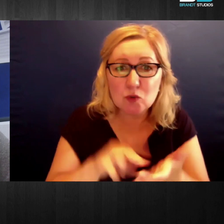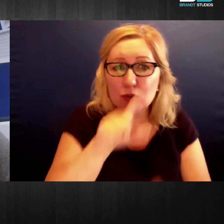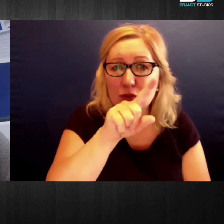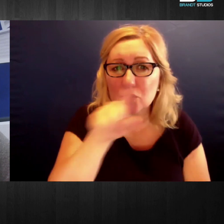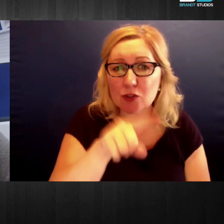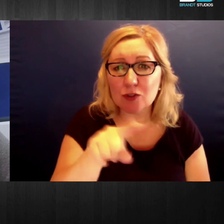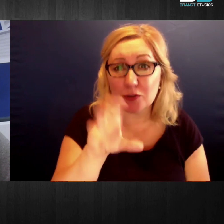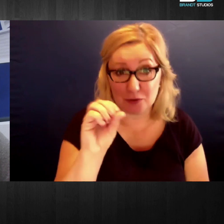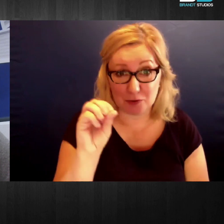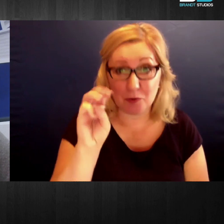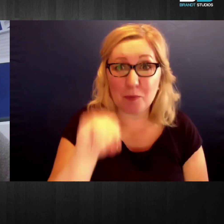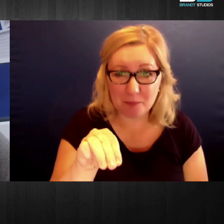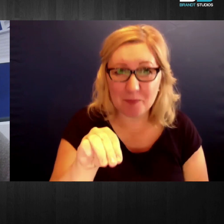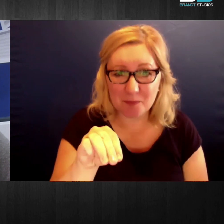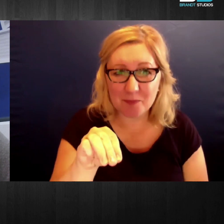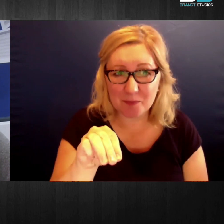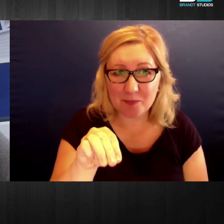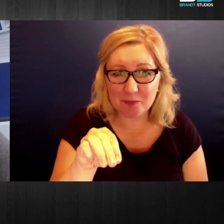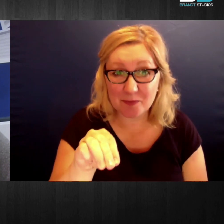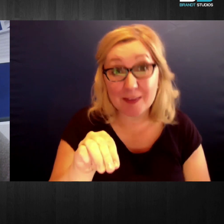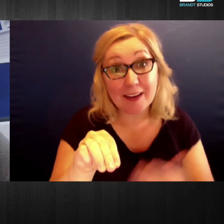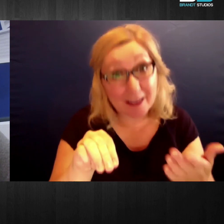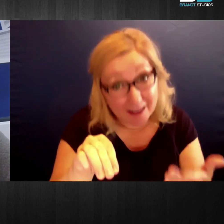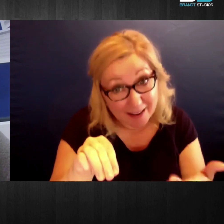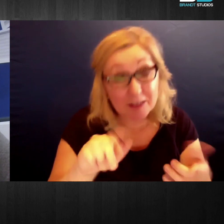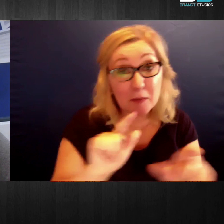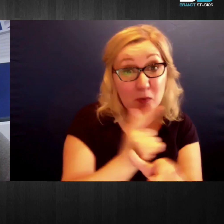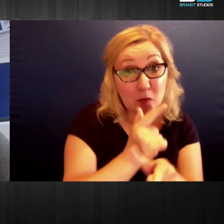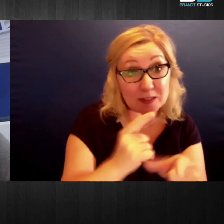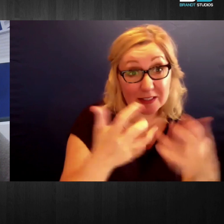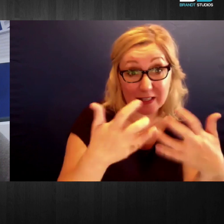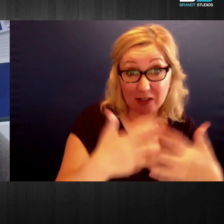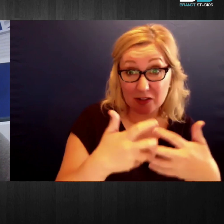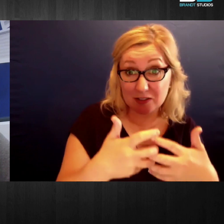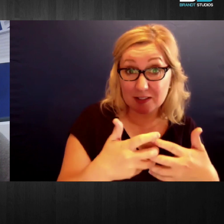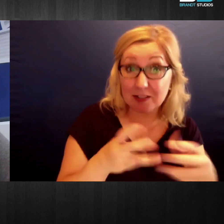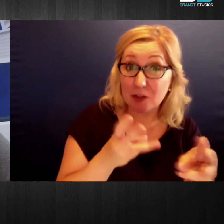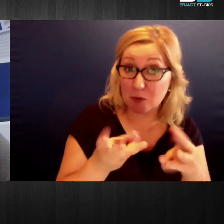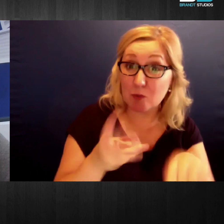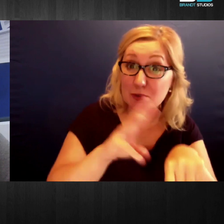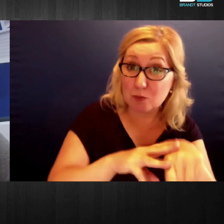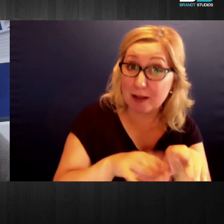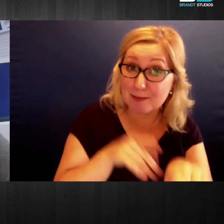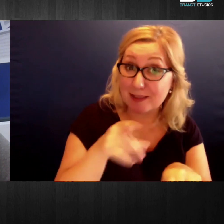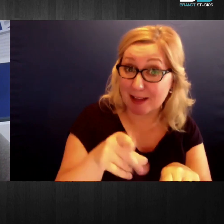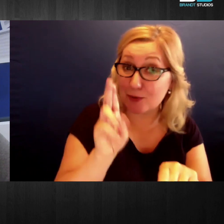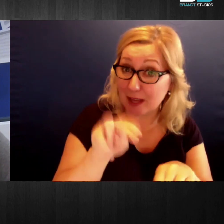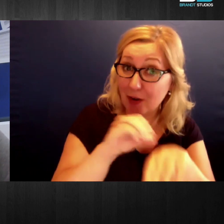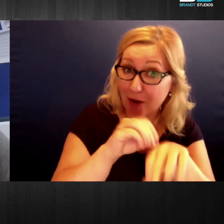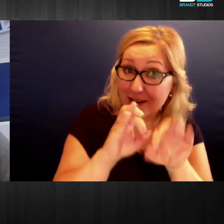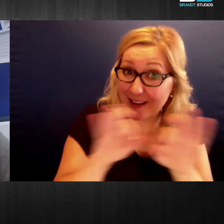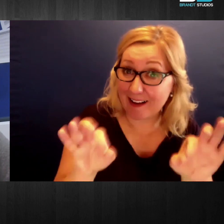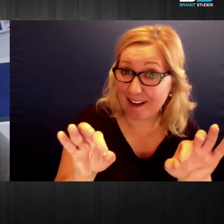music technology, it lends itself quite well to doing things online and to doing things through Zoom. So it actually worked quite